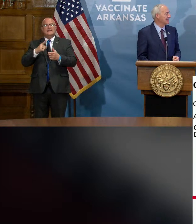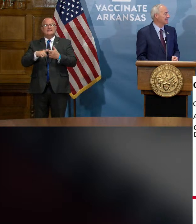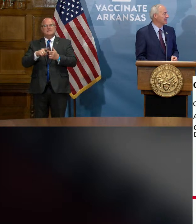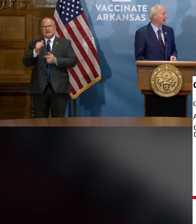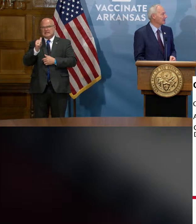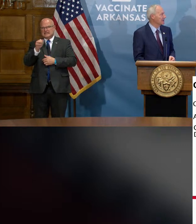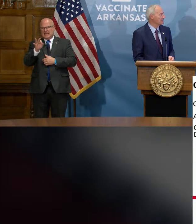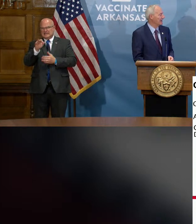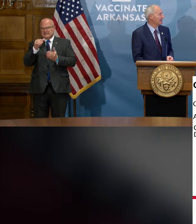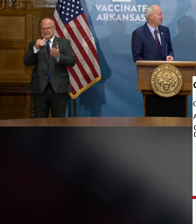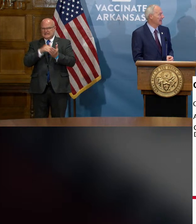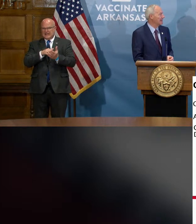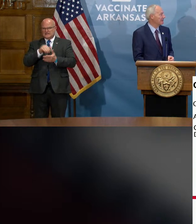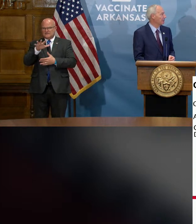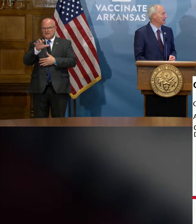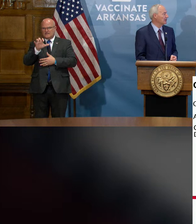out